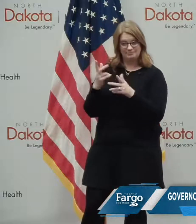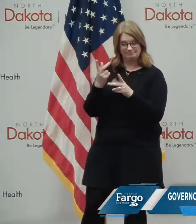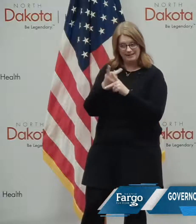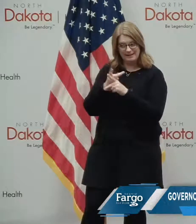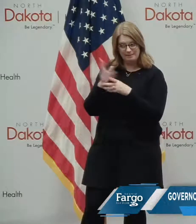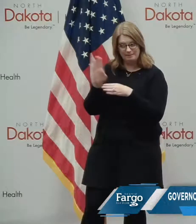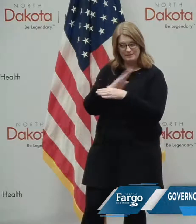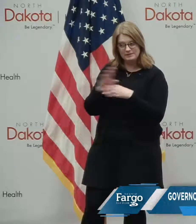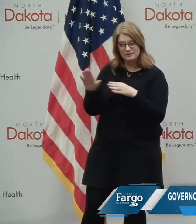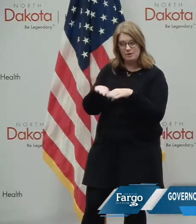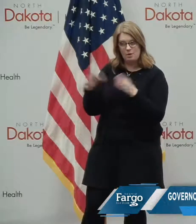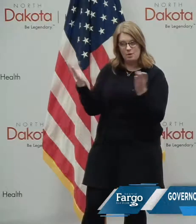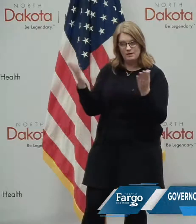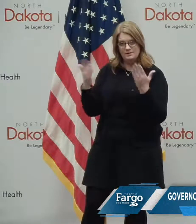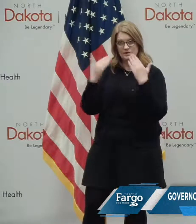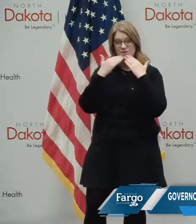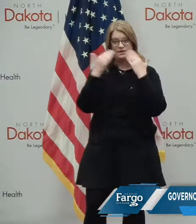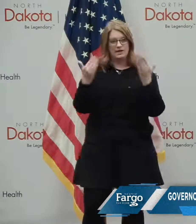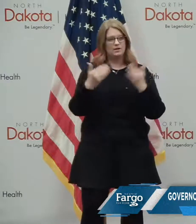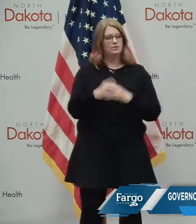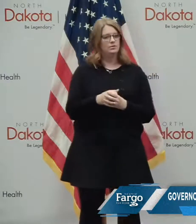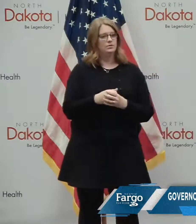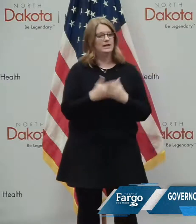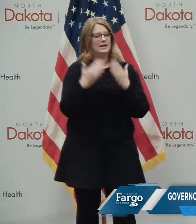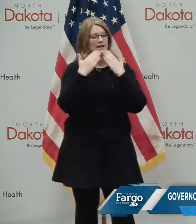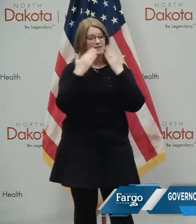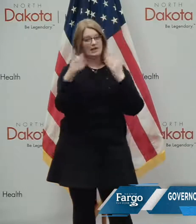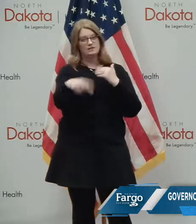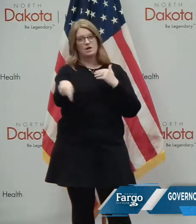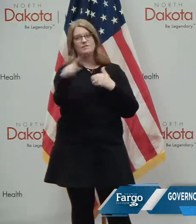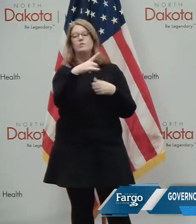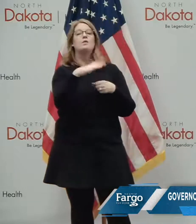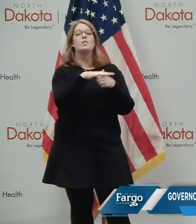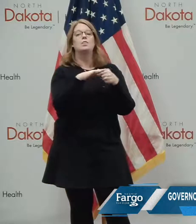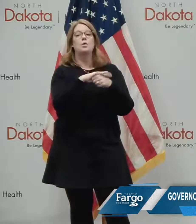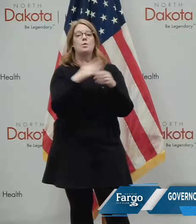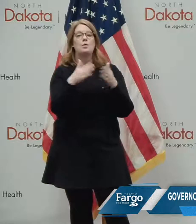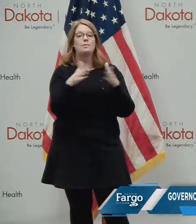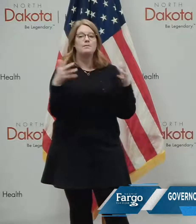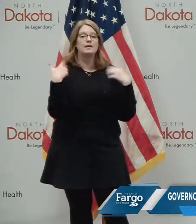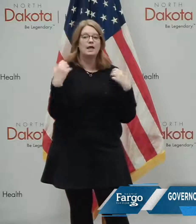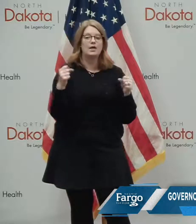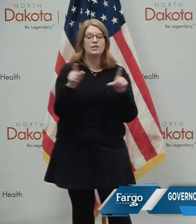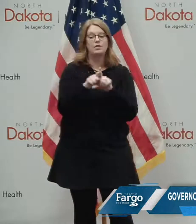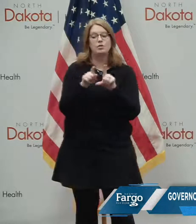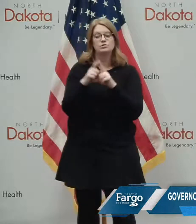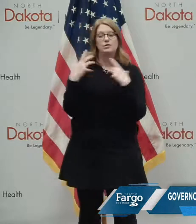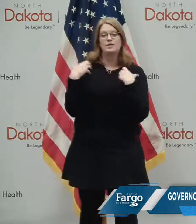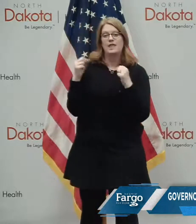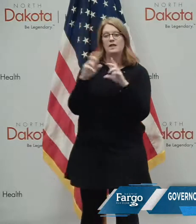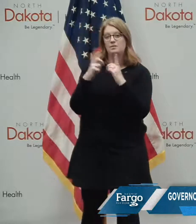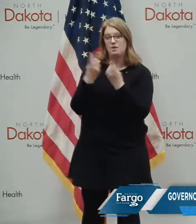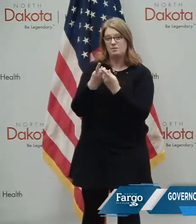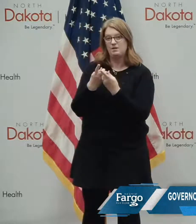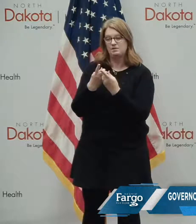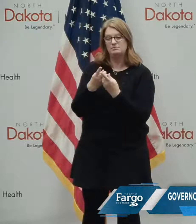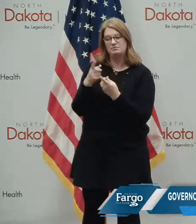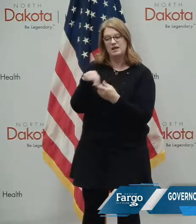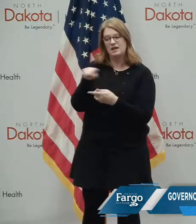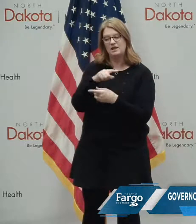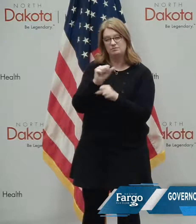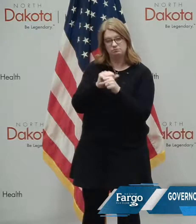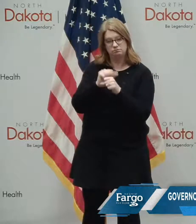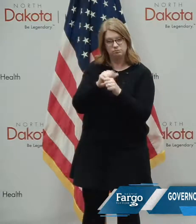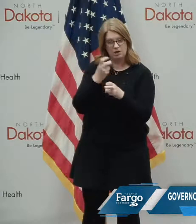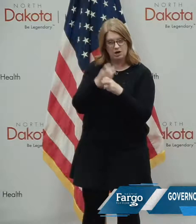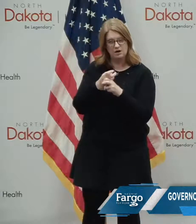again, thank you all, and thanks everybody in local public health and the health department that worked so hard this last week to get these new guidance changes